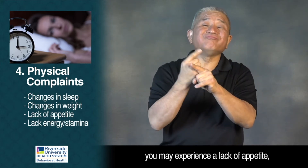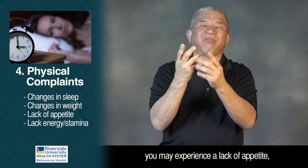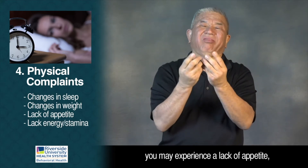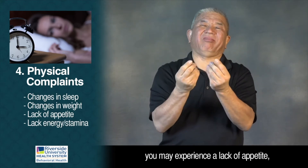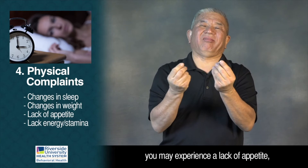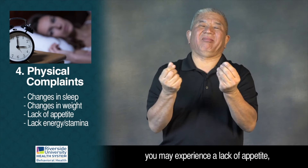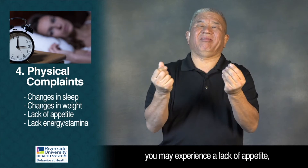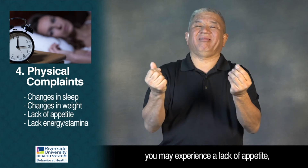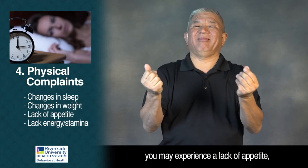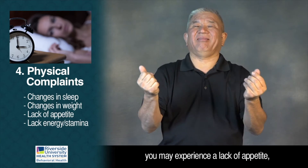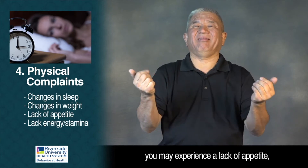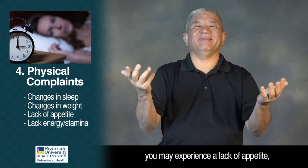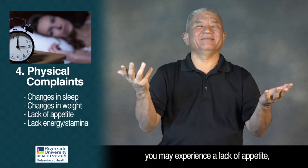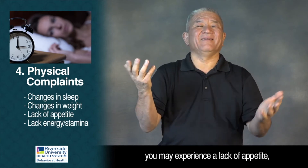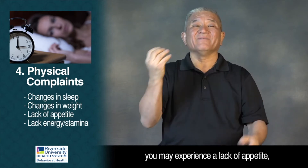You may experience a lack of appetite.